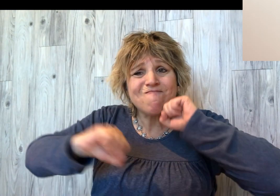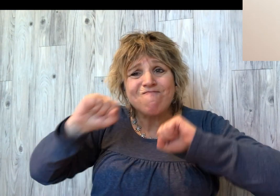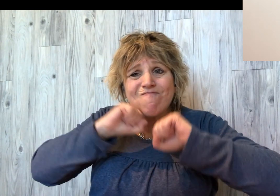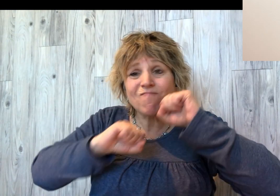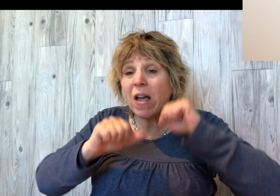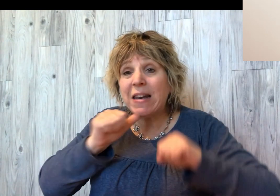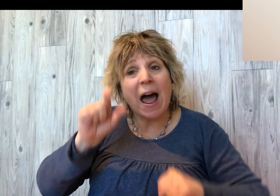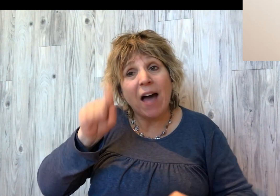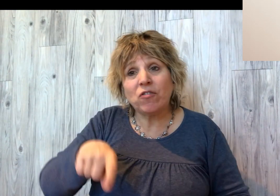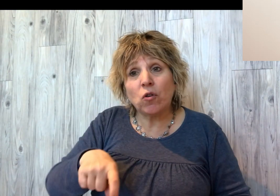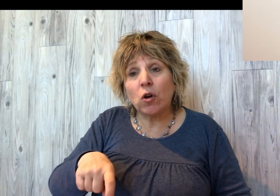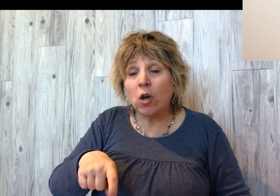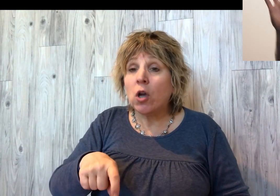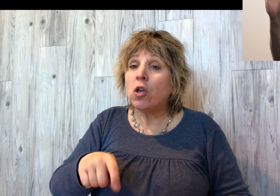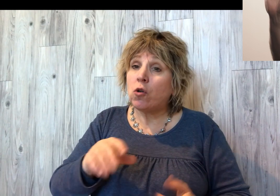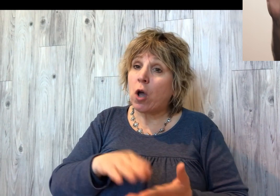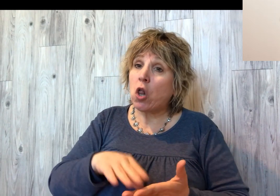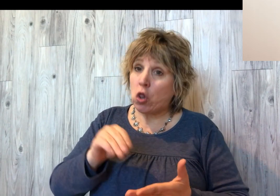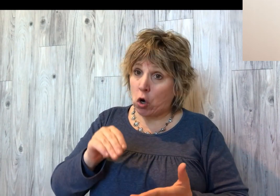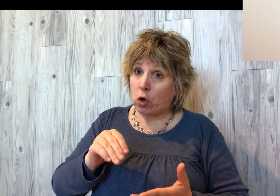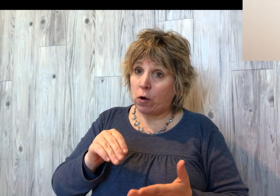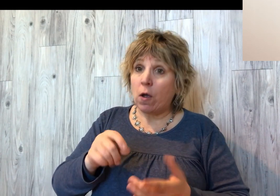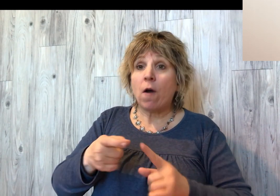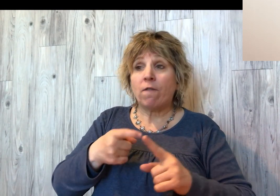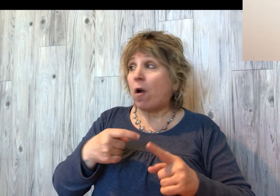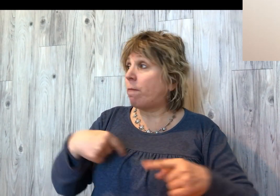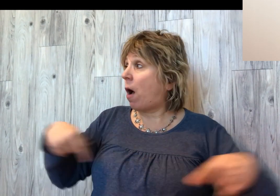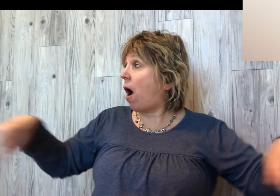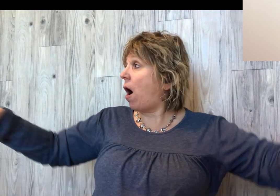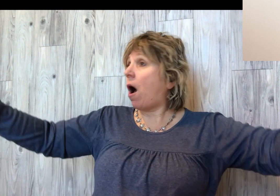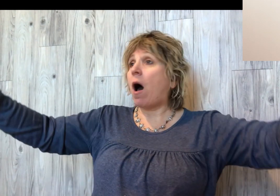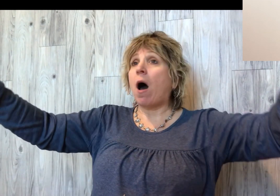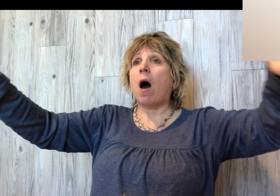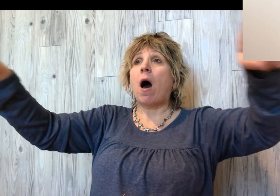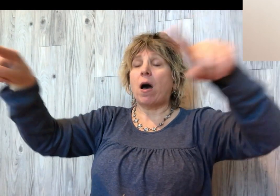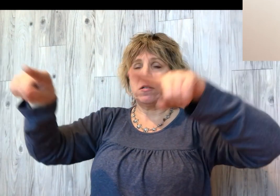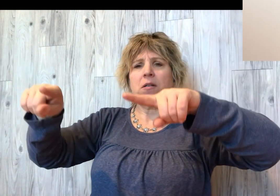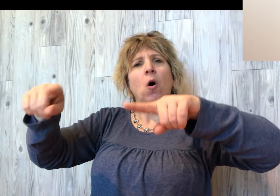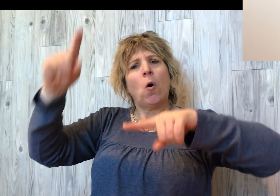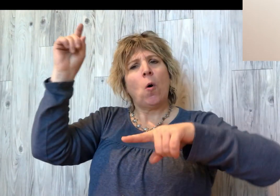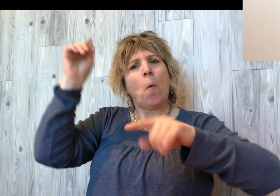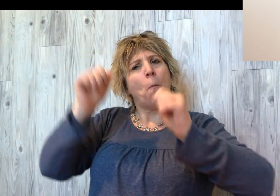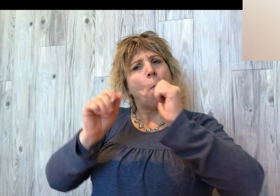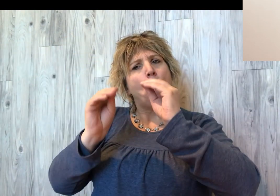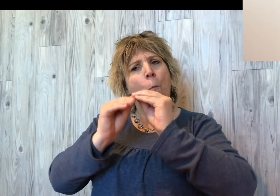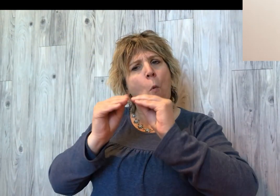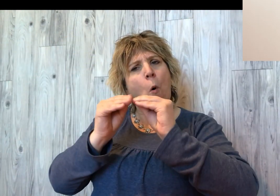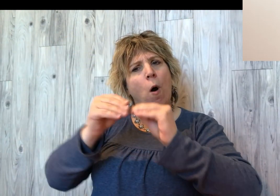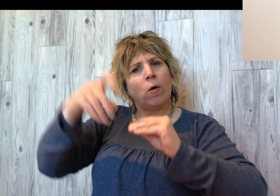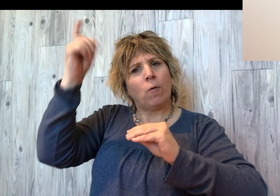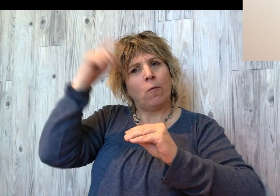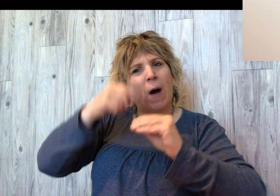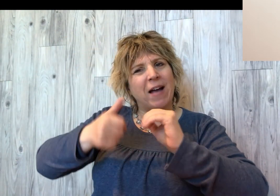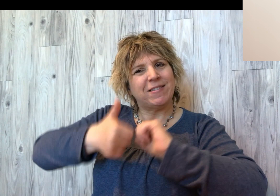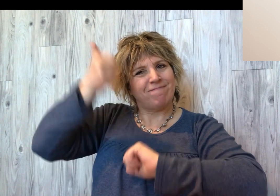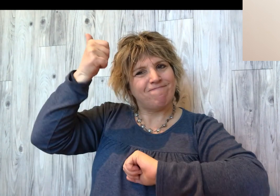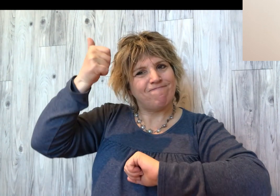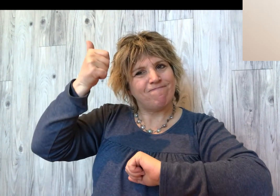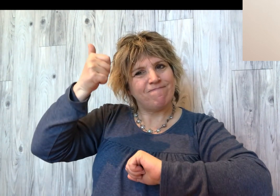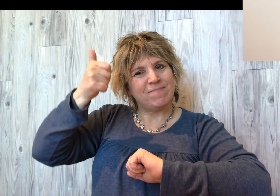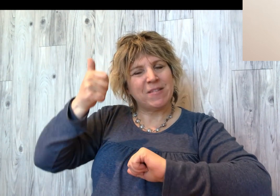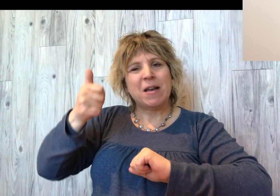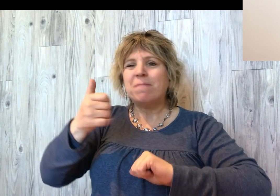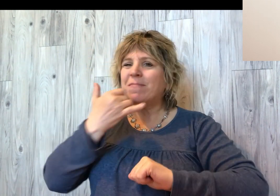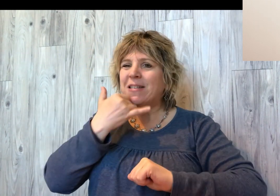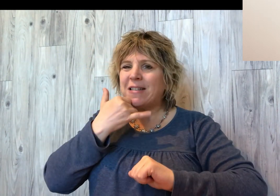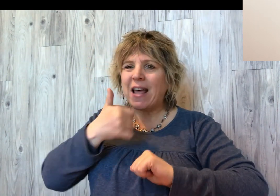way. You can learn from us. Those who are older and wiser, those who have made these mistakes, we run to